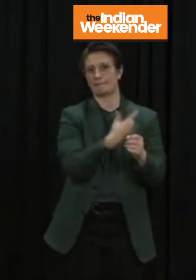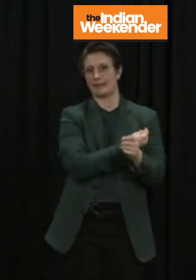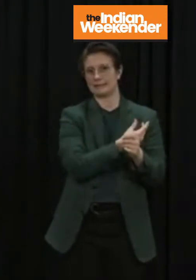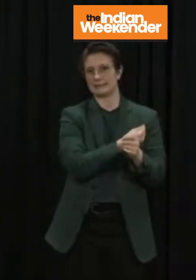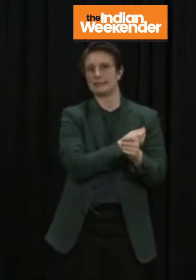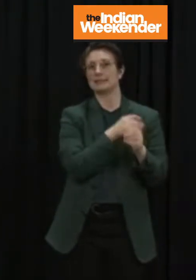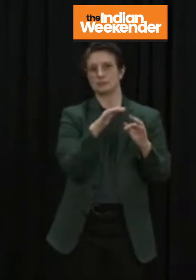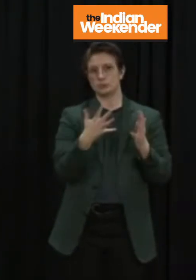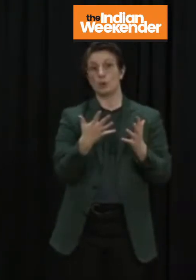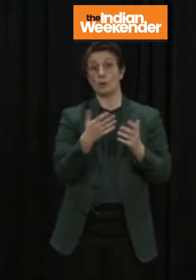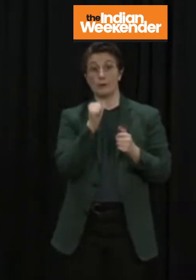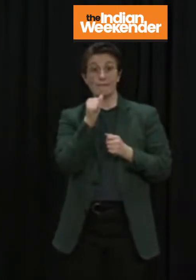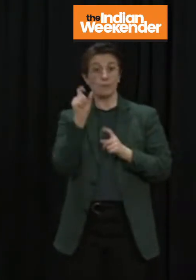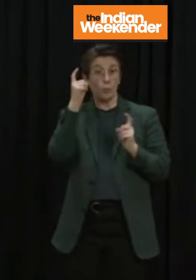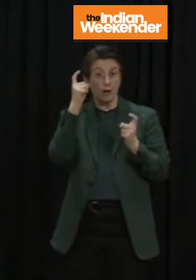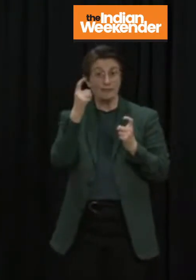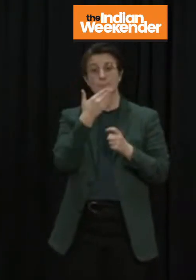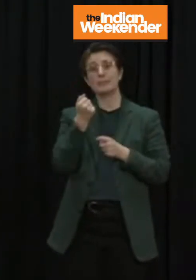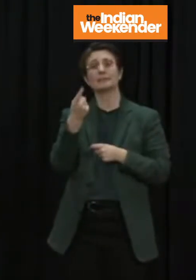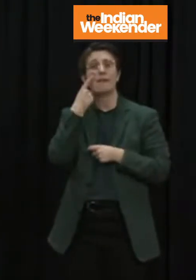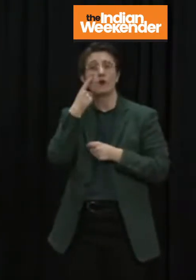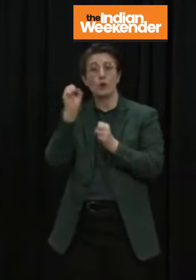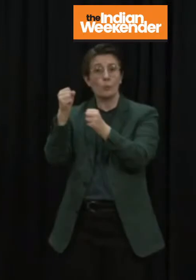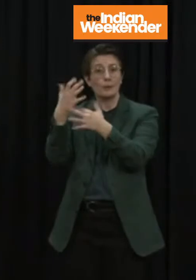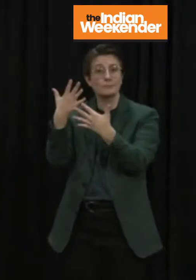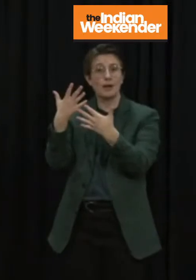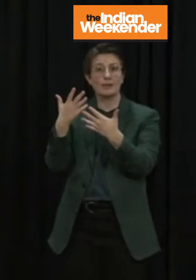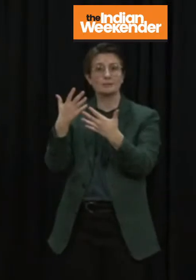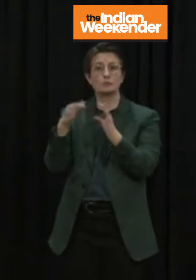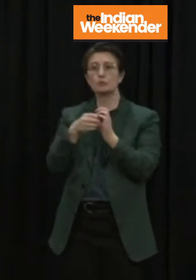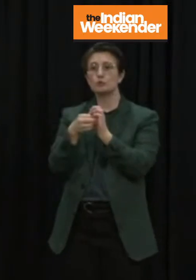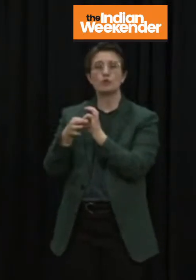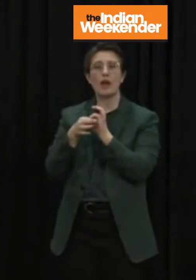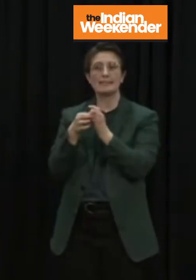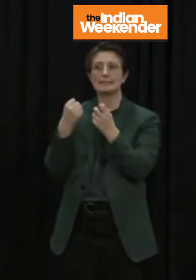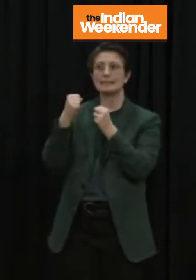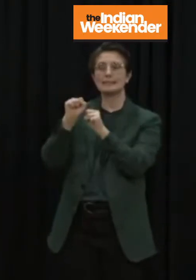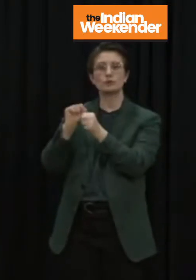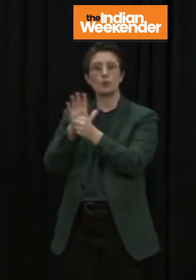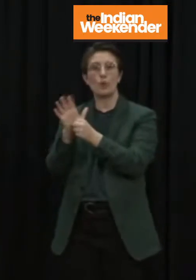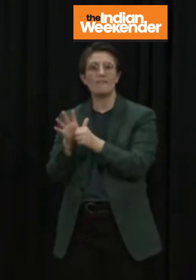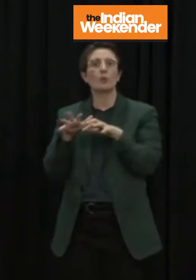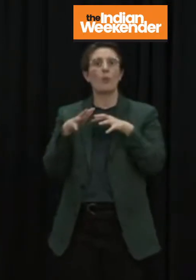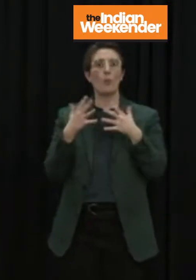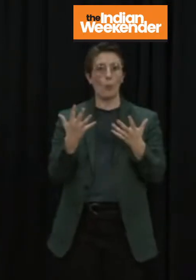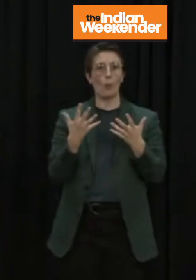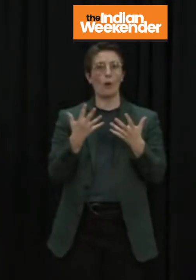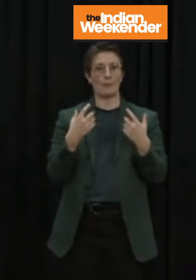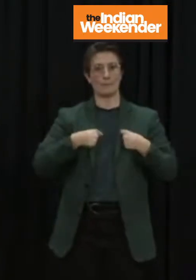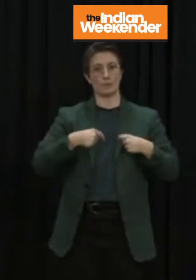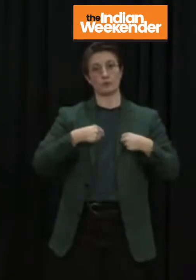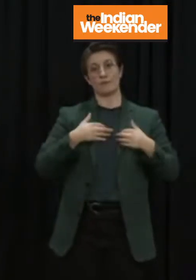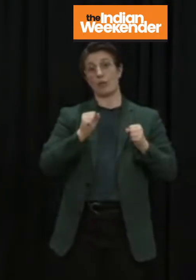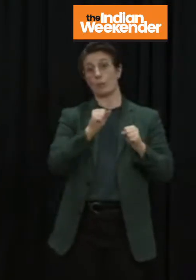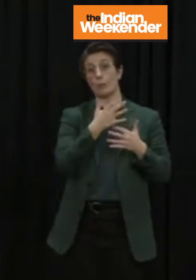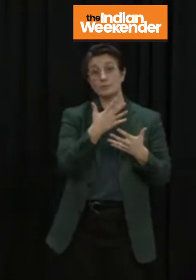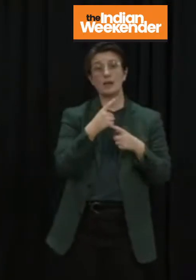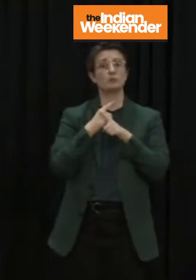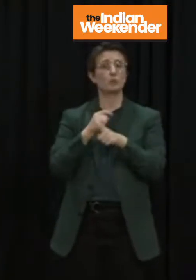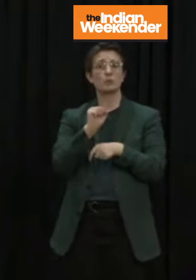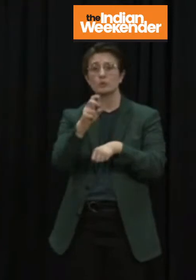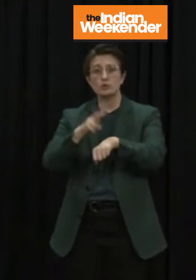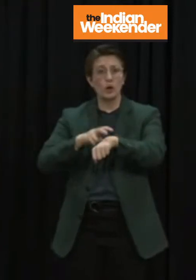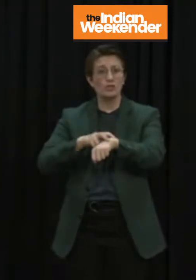Against COVID website or the Ministry of Health website, and talk to your health professionals, nurses, doctors, and so